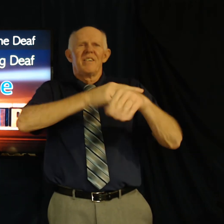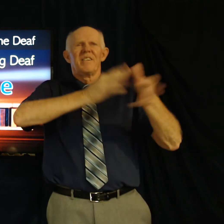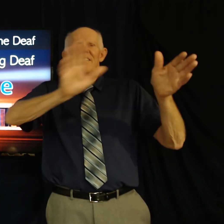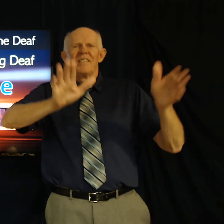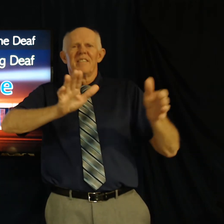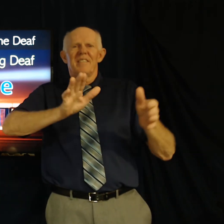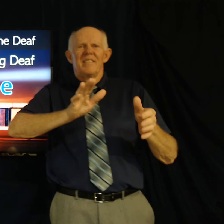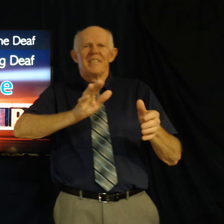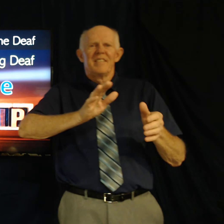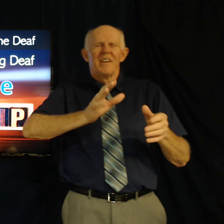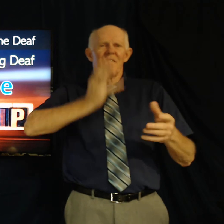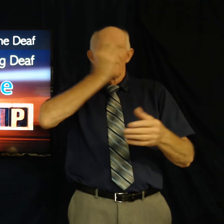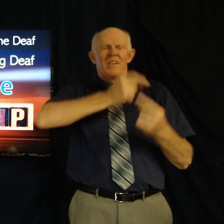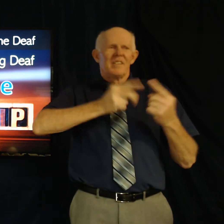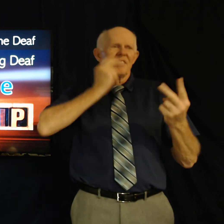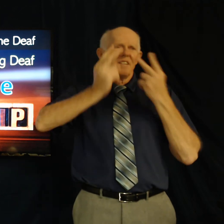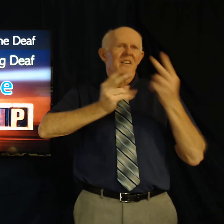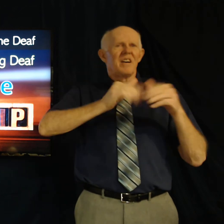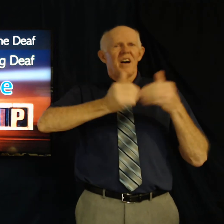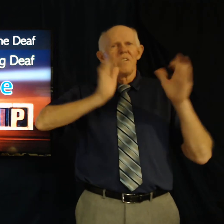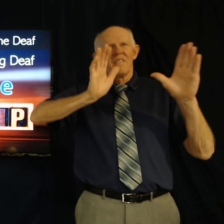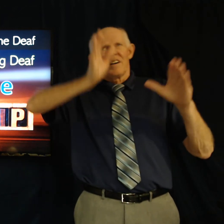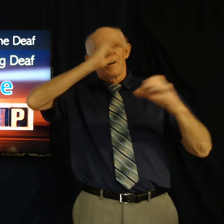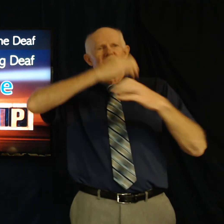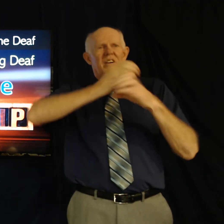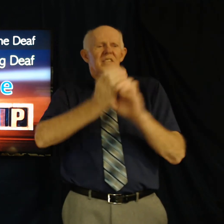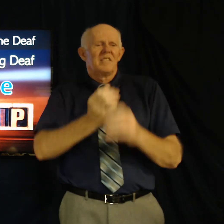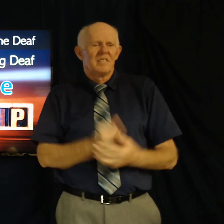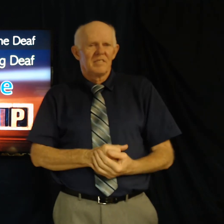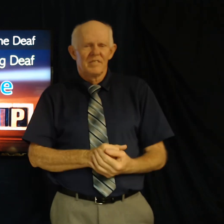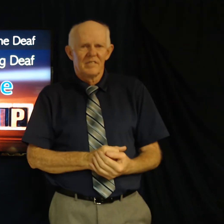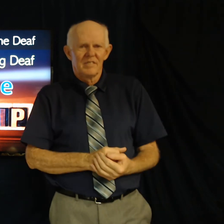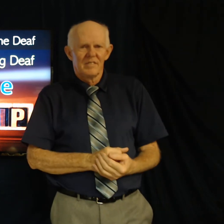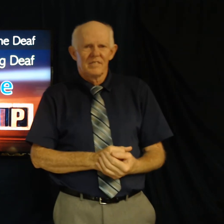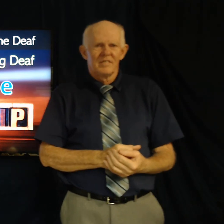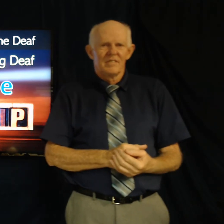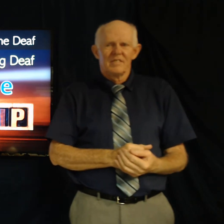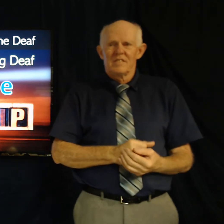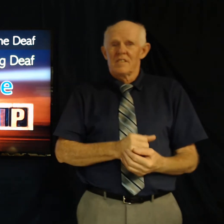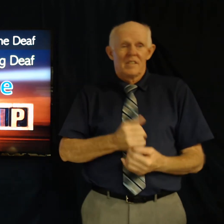painting, natural painting. You see how wonderful God's creation is.